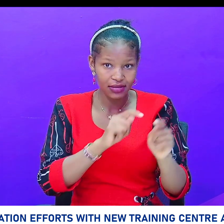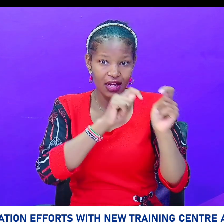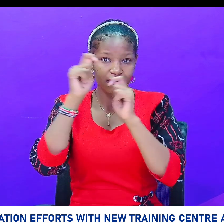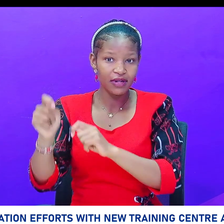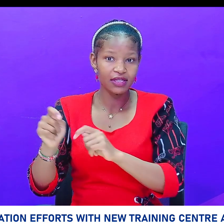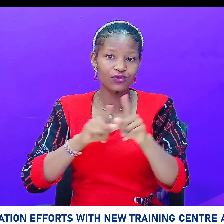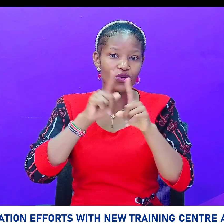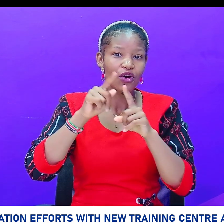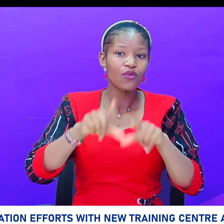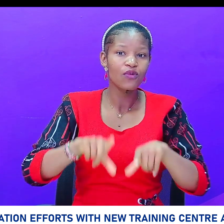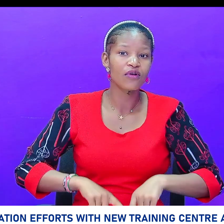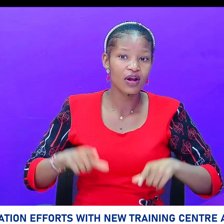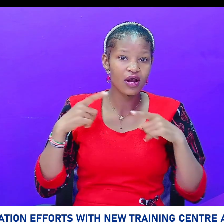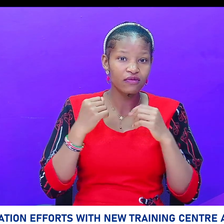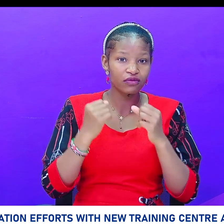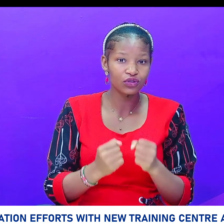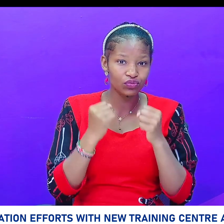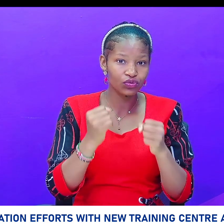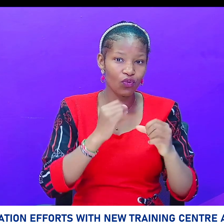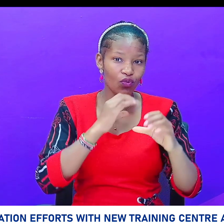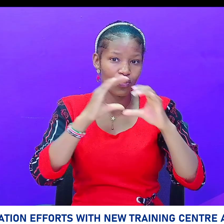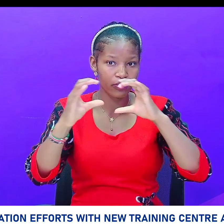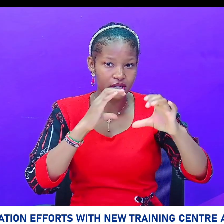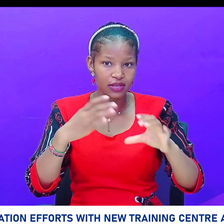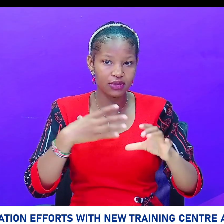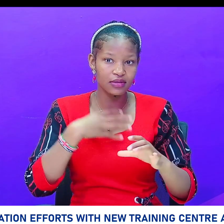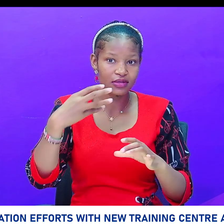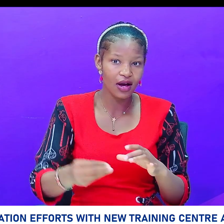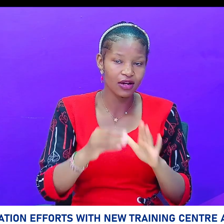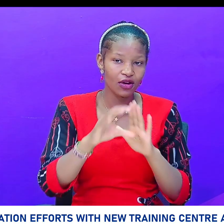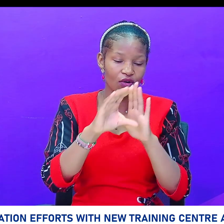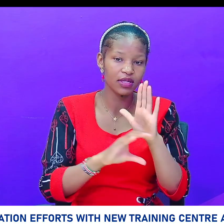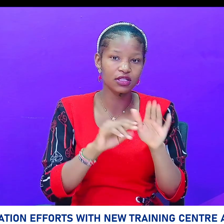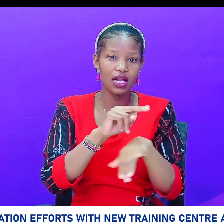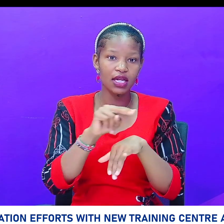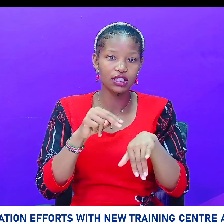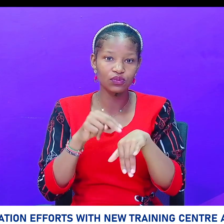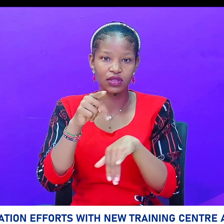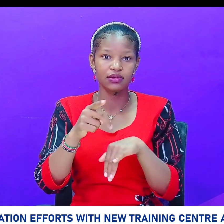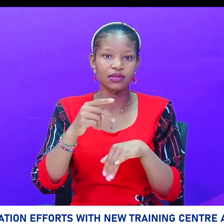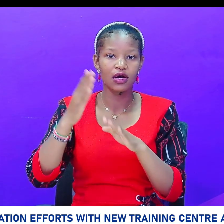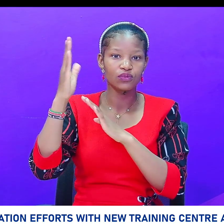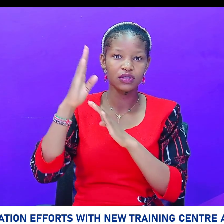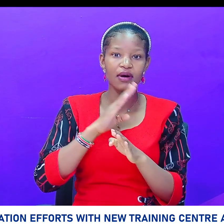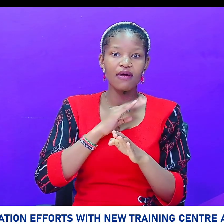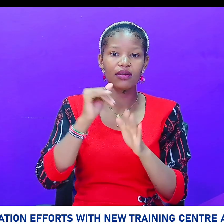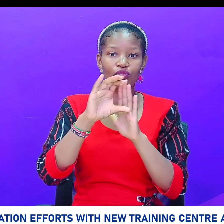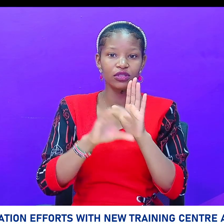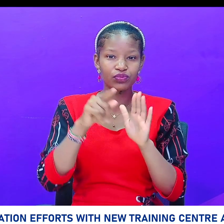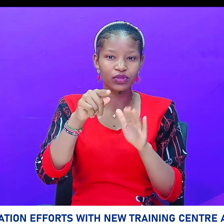Officials believe that initiatives like this can transform lives, strengthen communities, and contribute to national